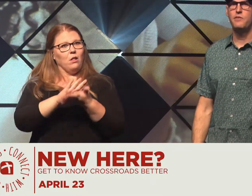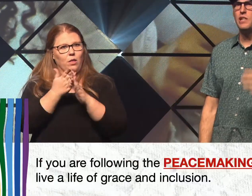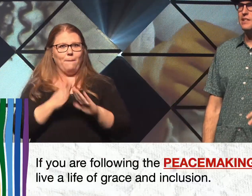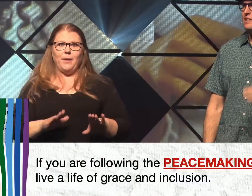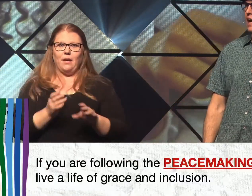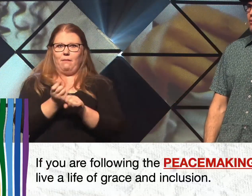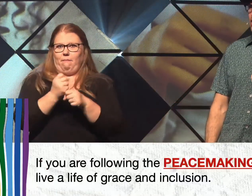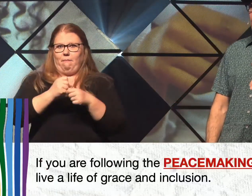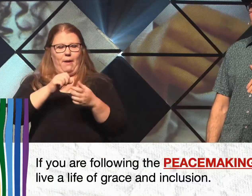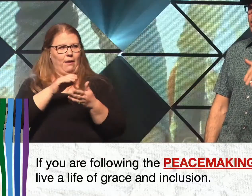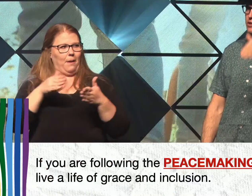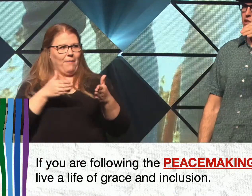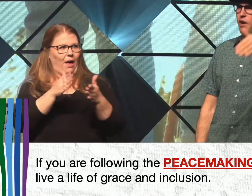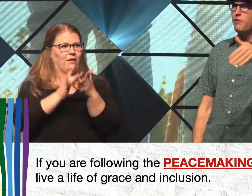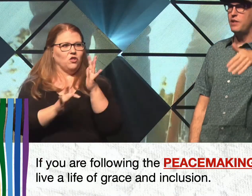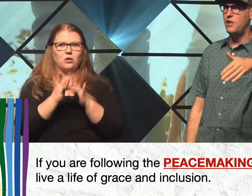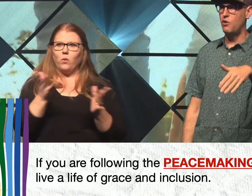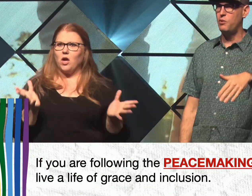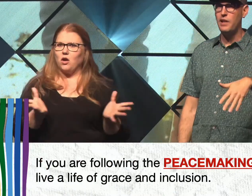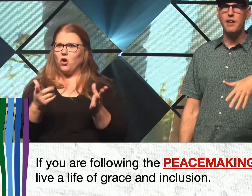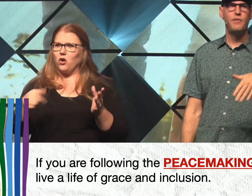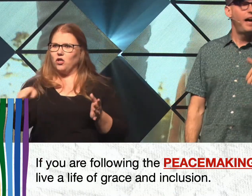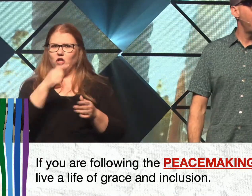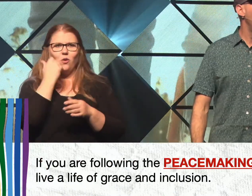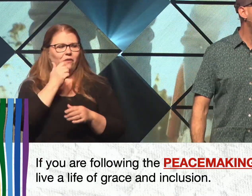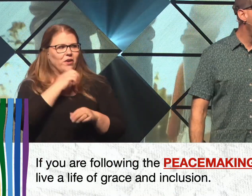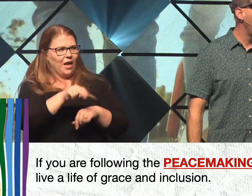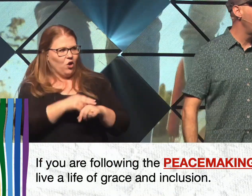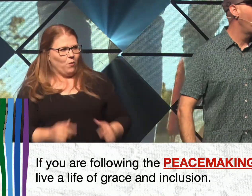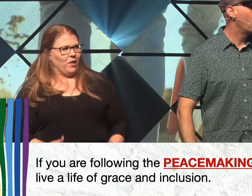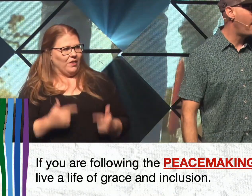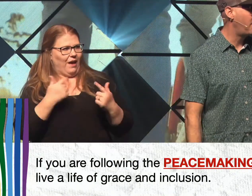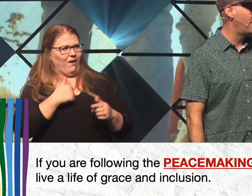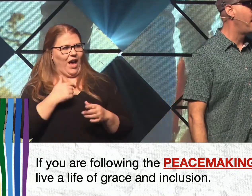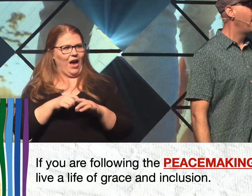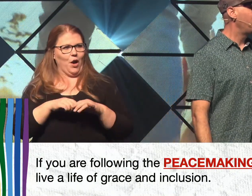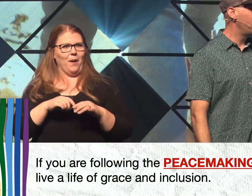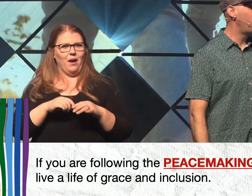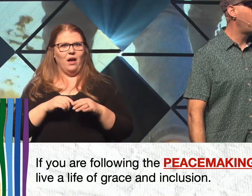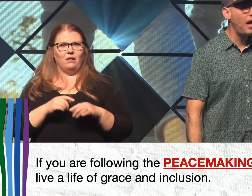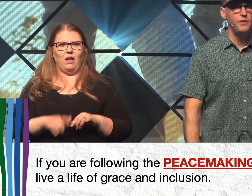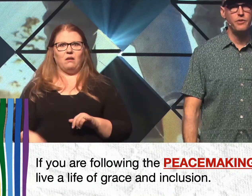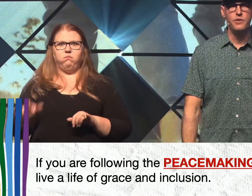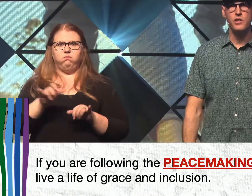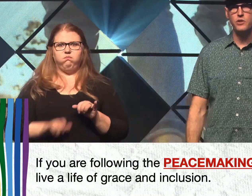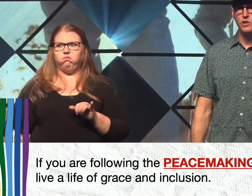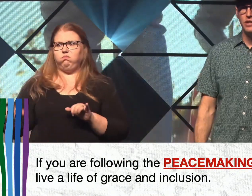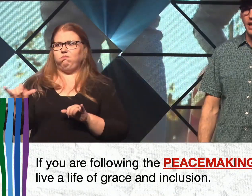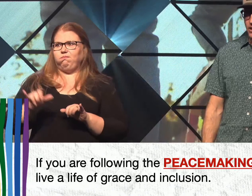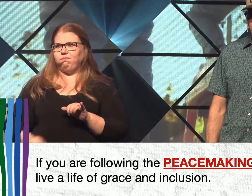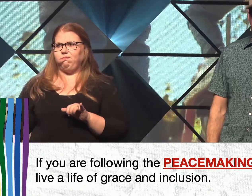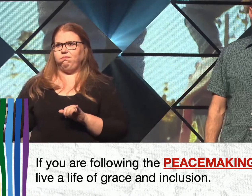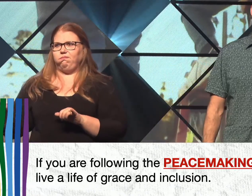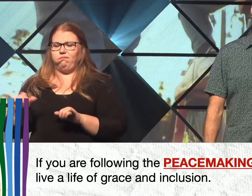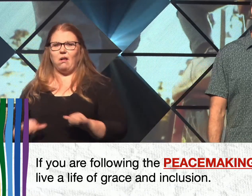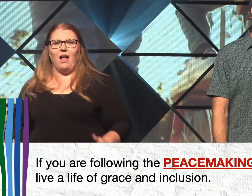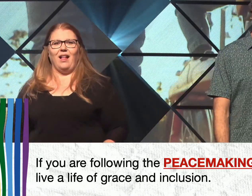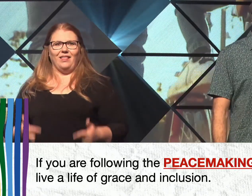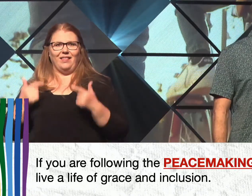path of Jesus, I want to encourage you in your everyday normal life. I am a broken record. Live a life of inclusion and